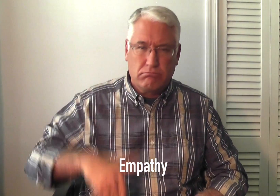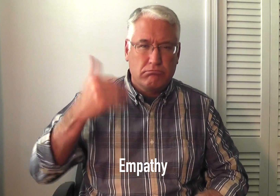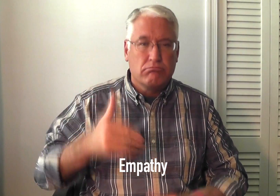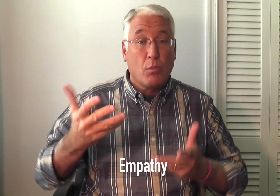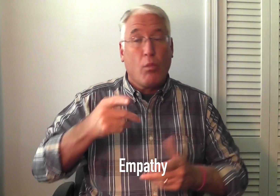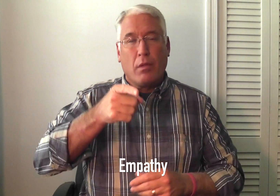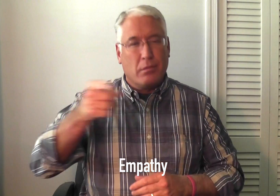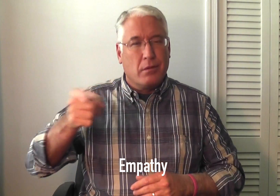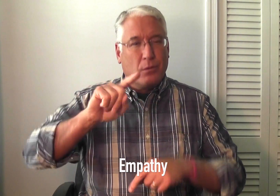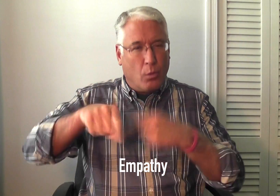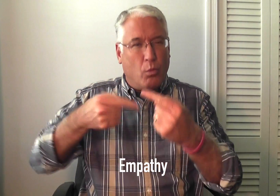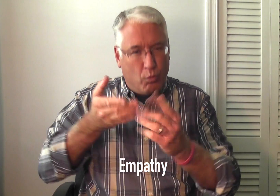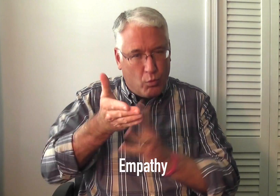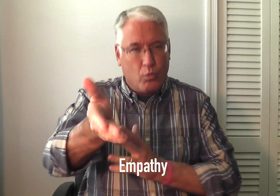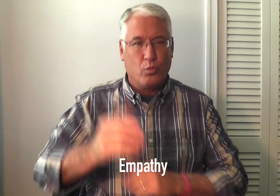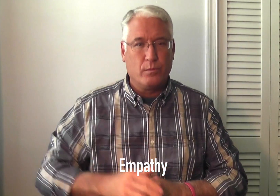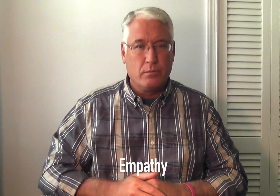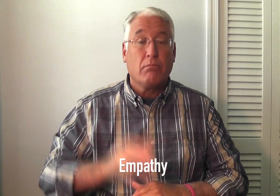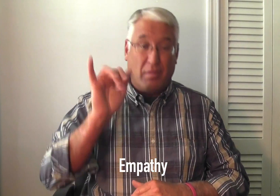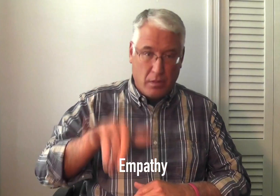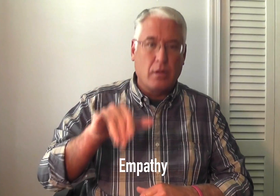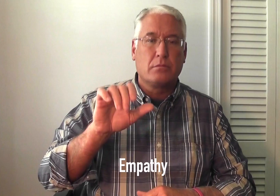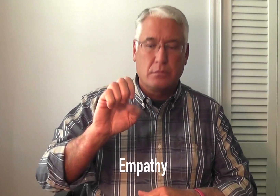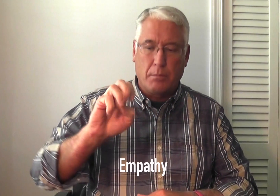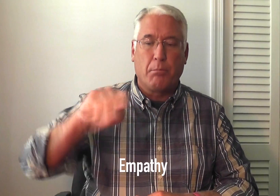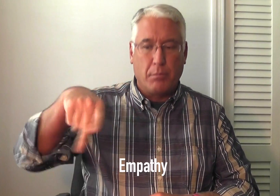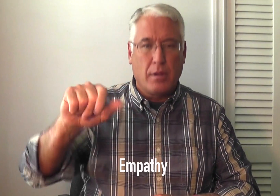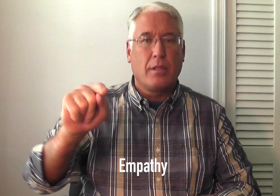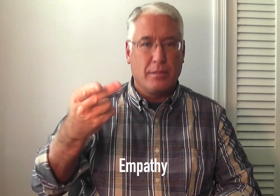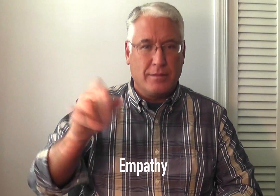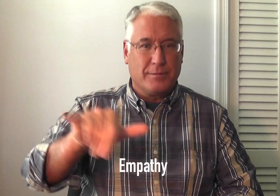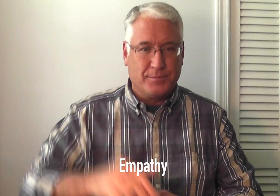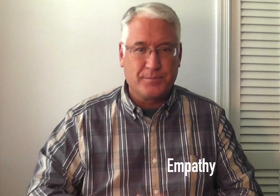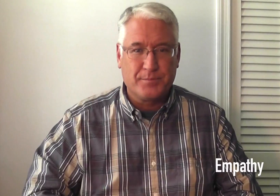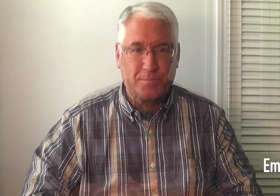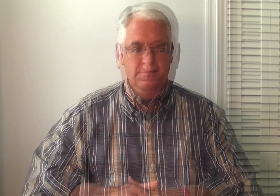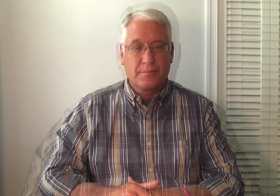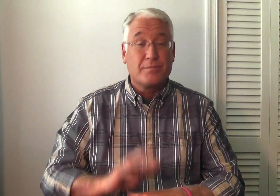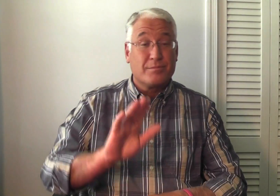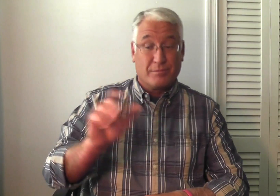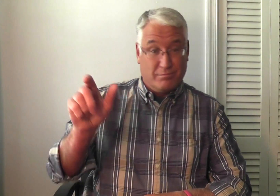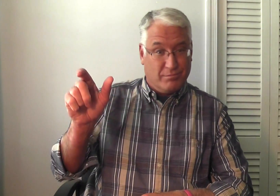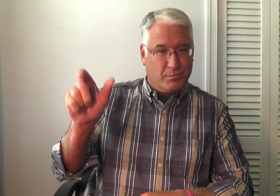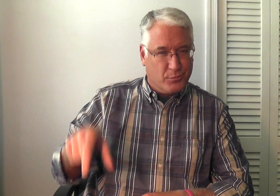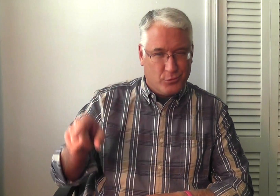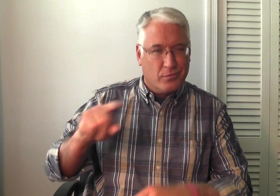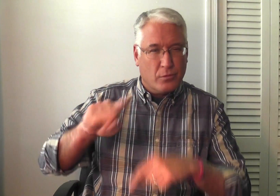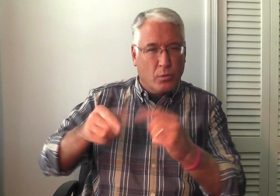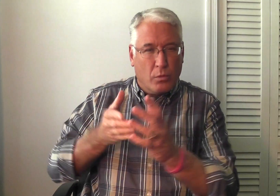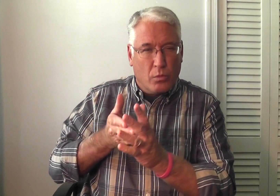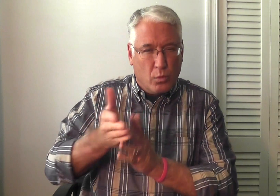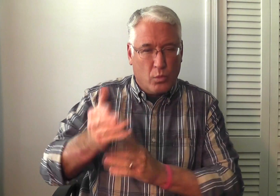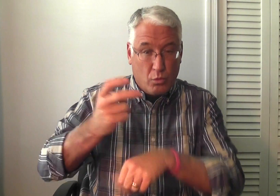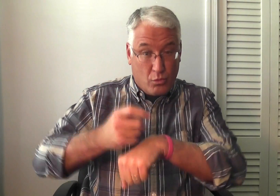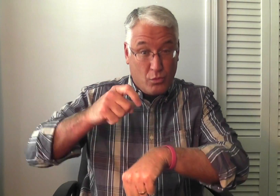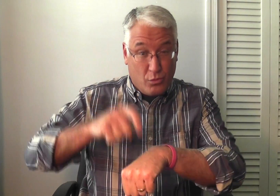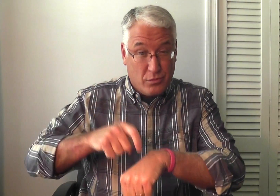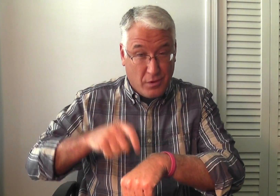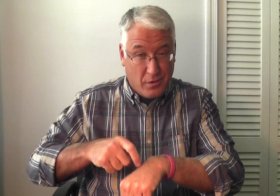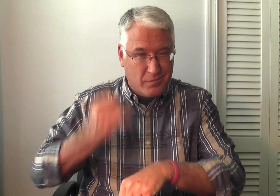means you really feel what they're going through, and that's empathy. If a person is going